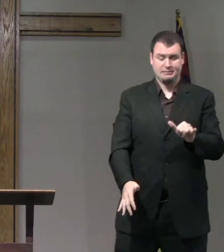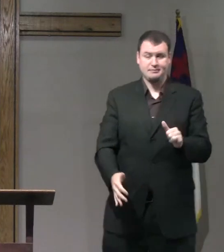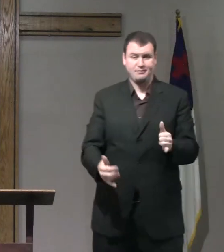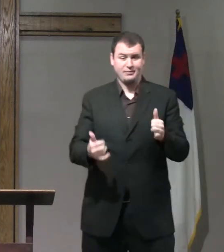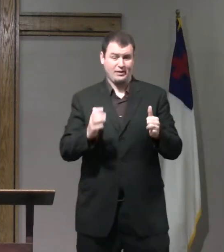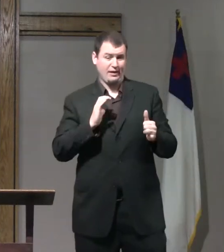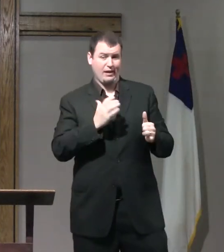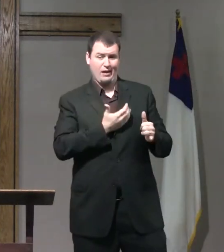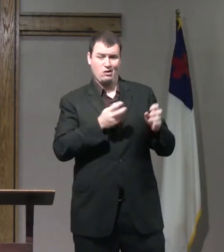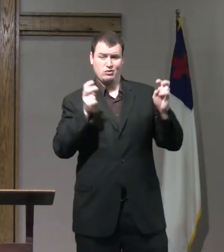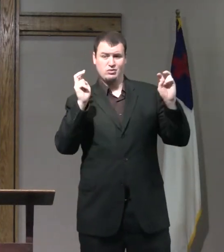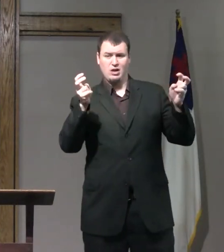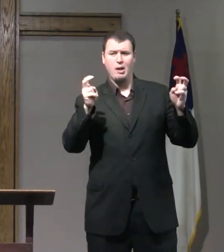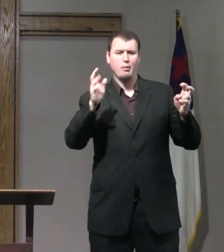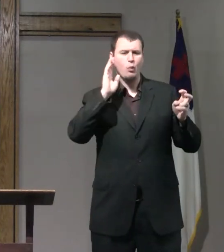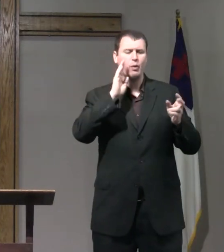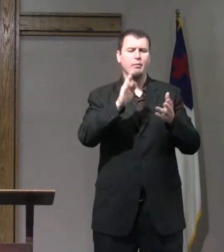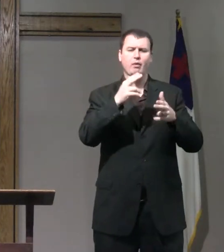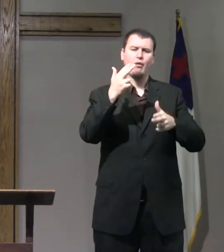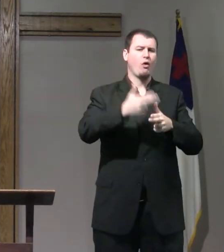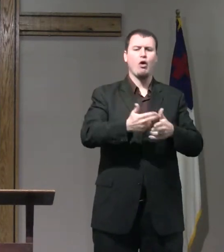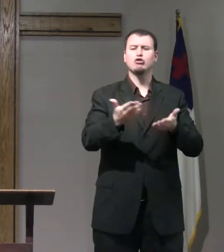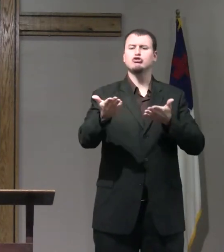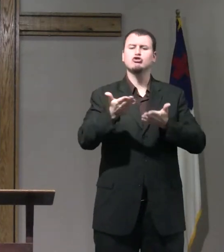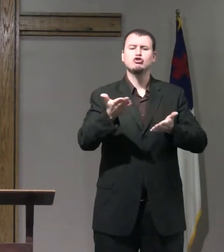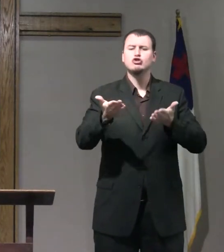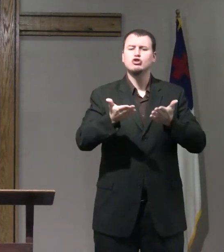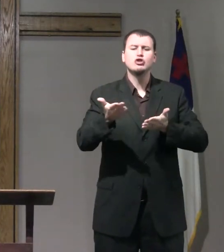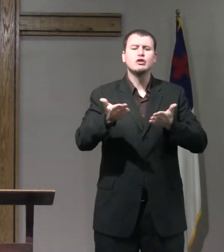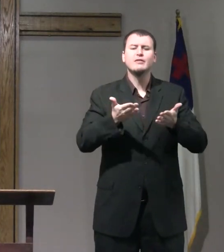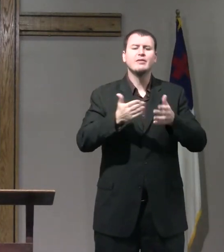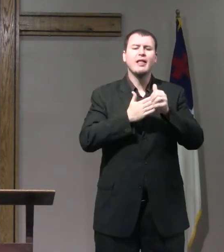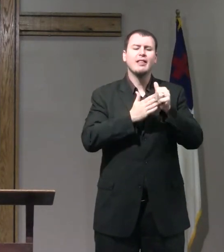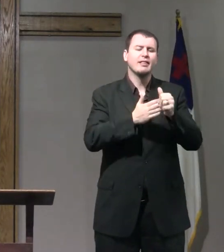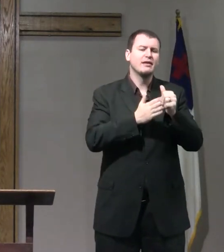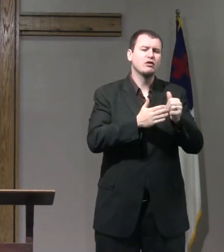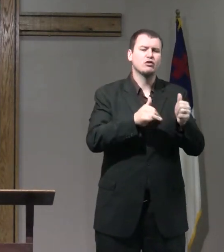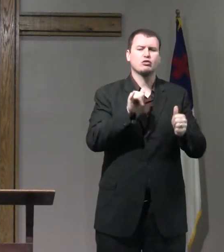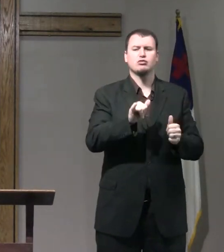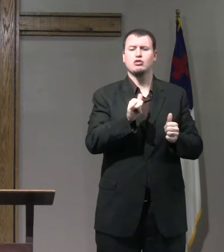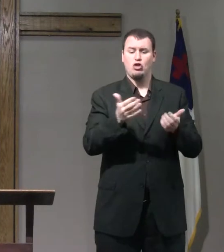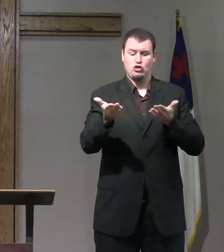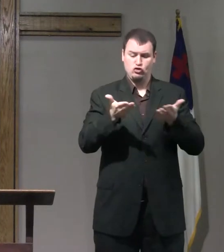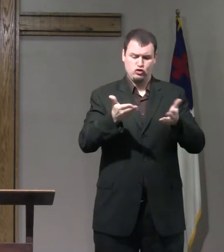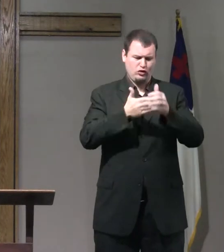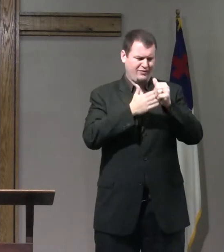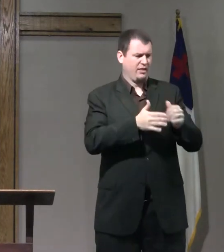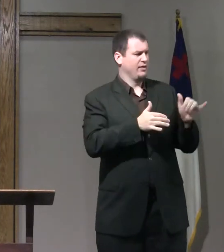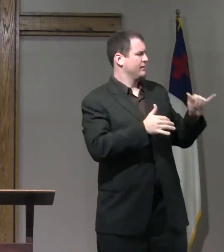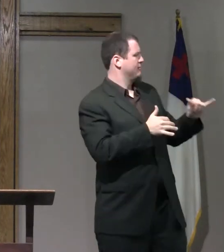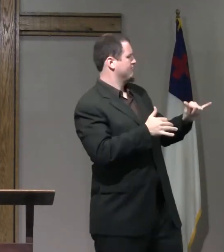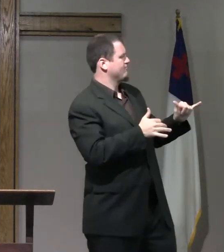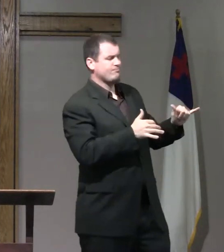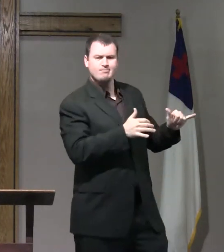that he was better than them. And so we call it, this topic, the servant